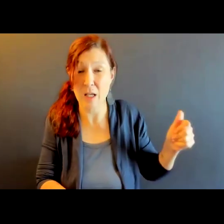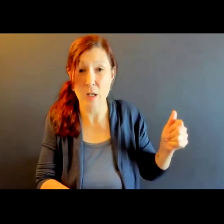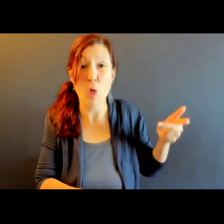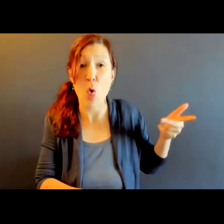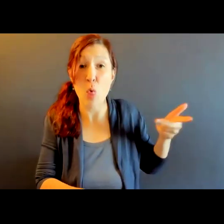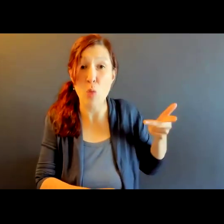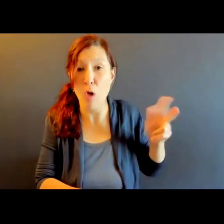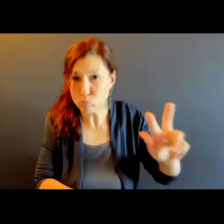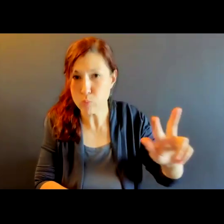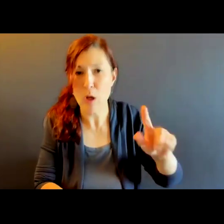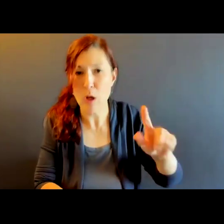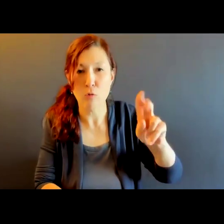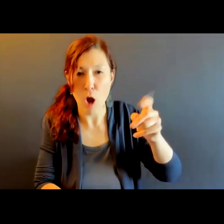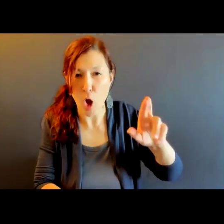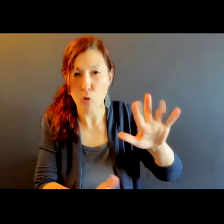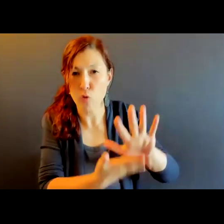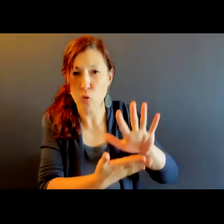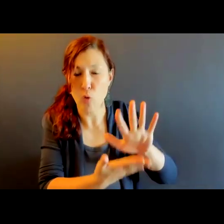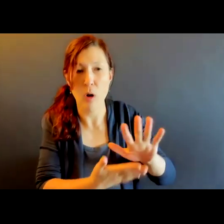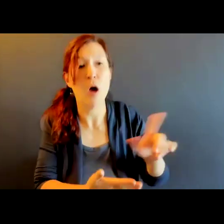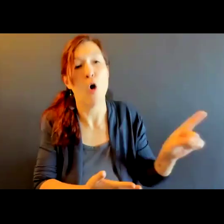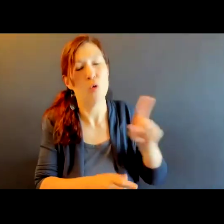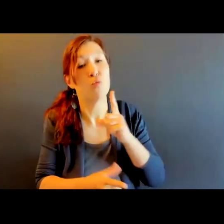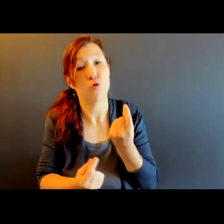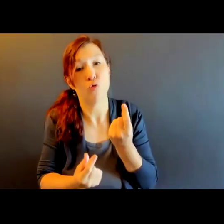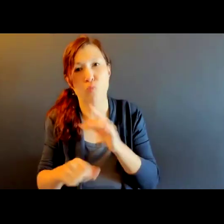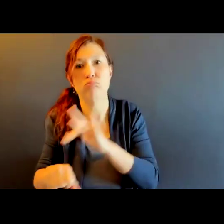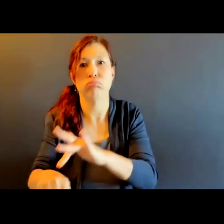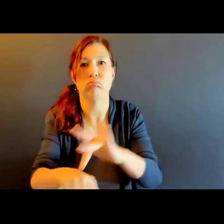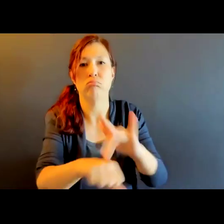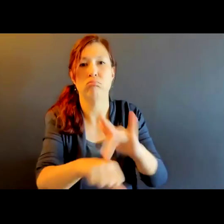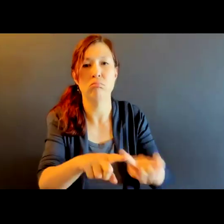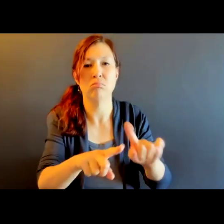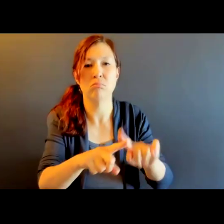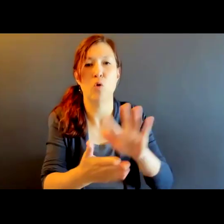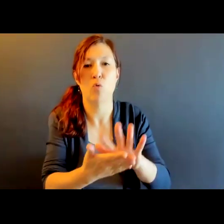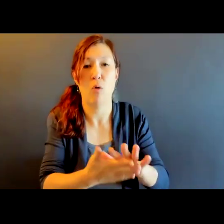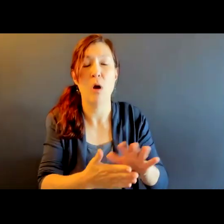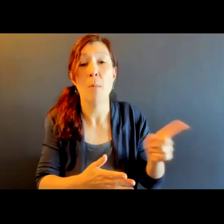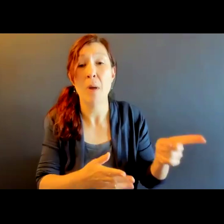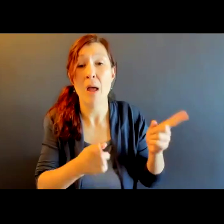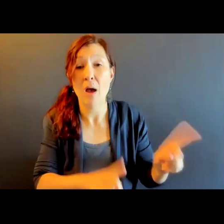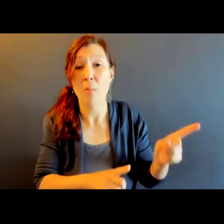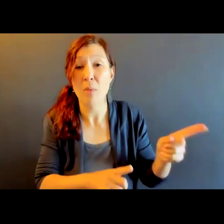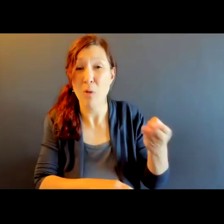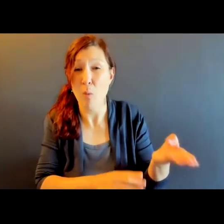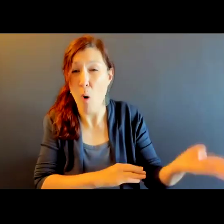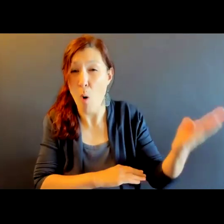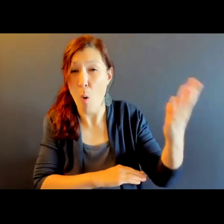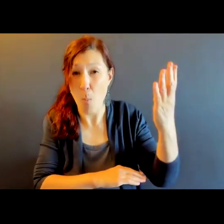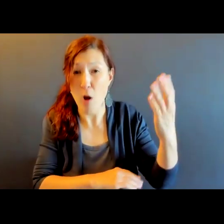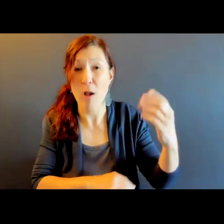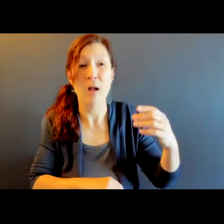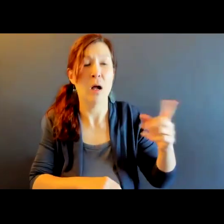visited multiple schools with me. He stayed the whole morning and really got to see and experience the joy that's in our